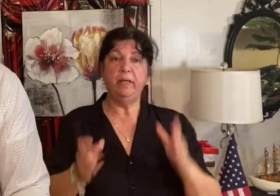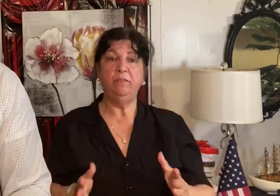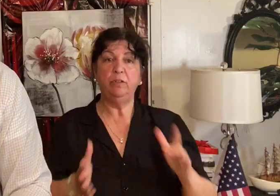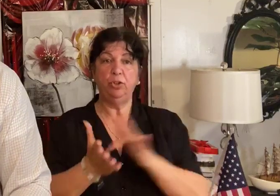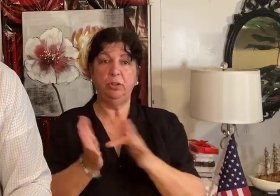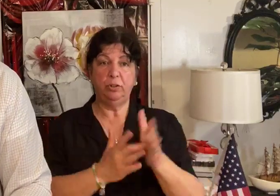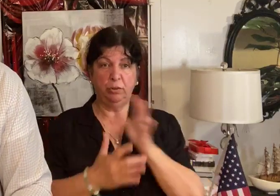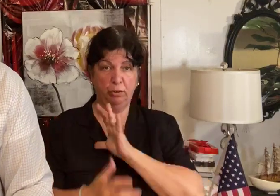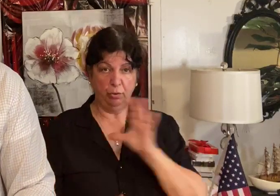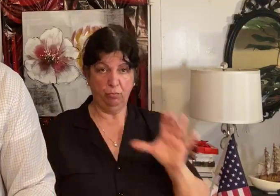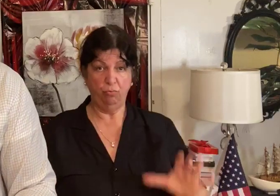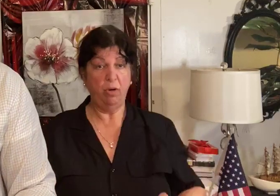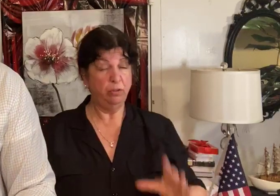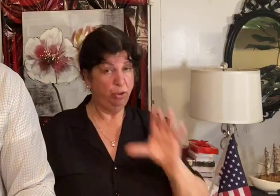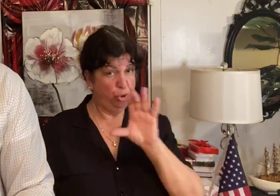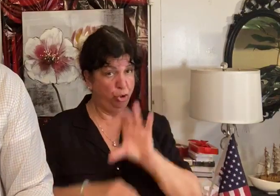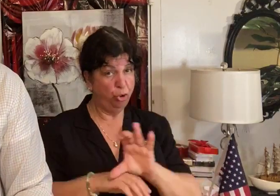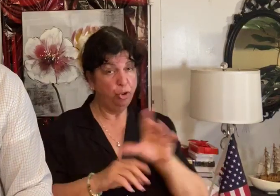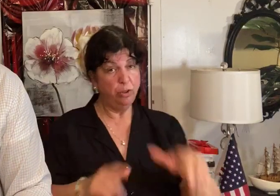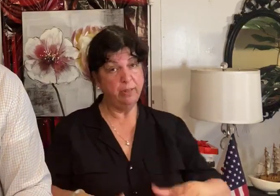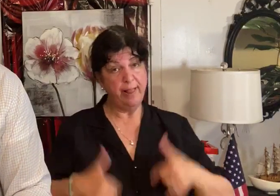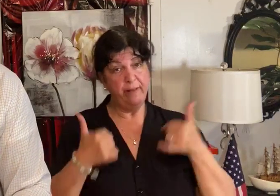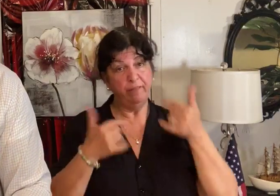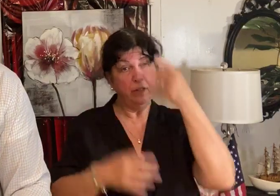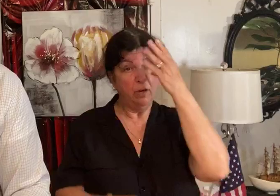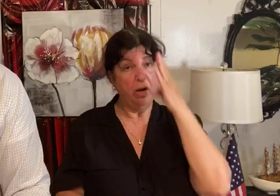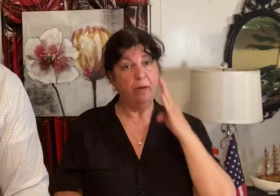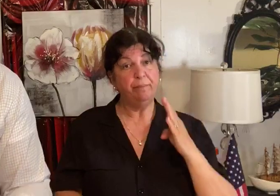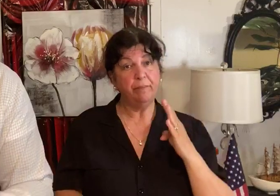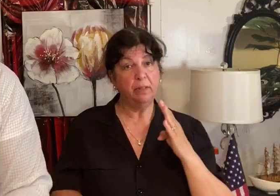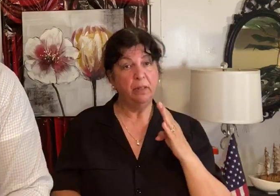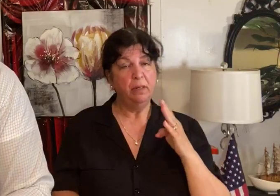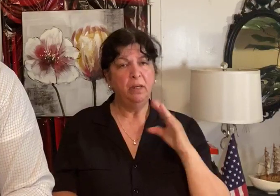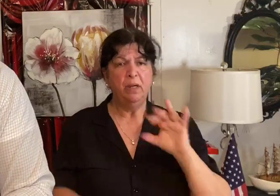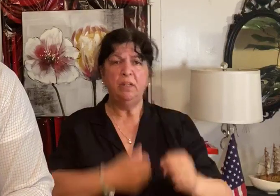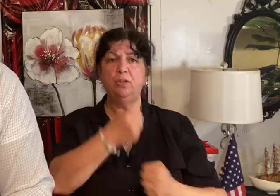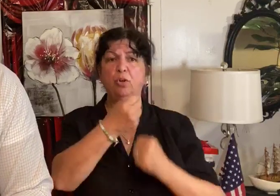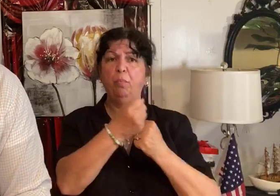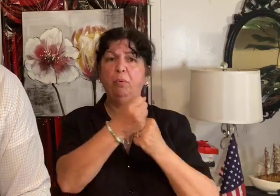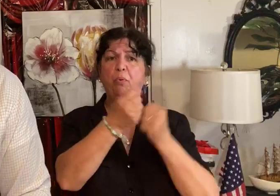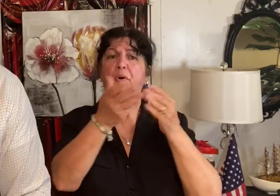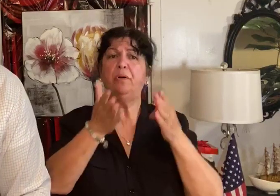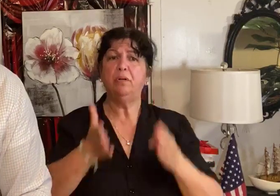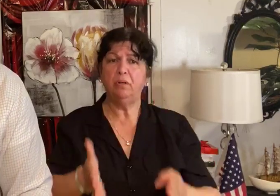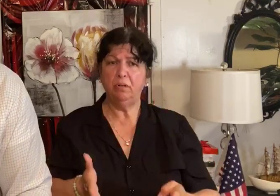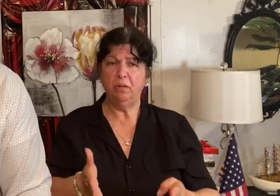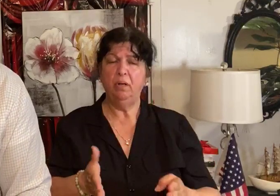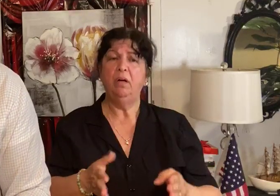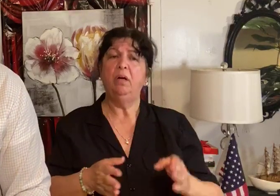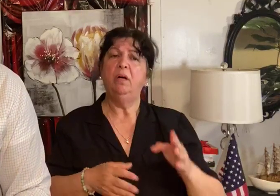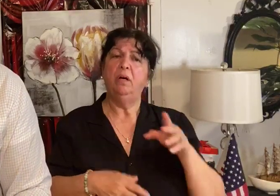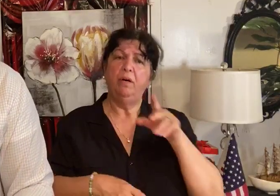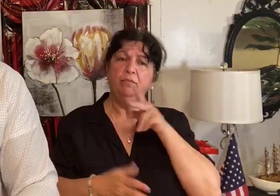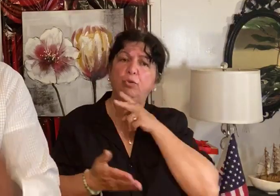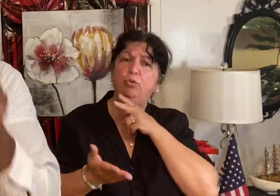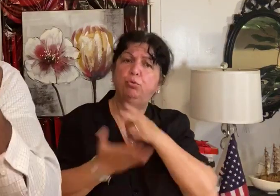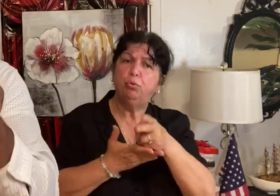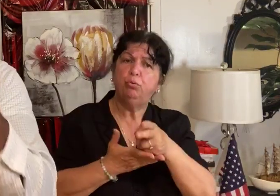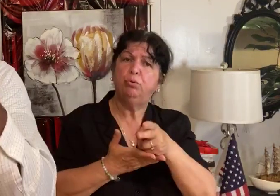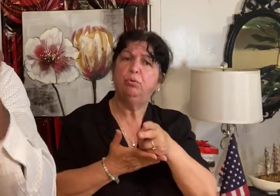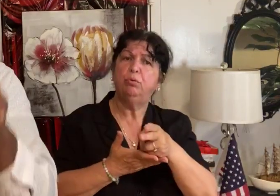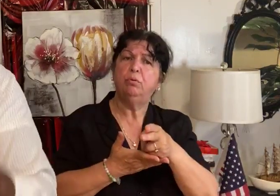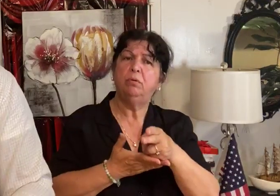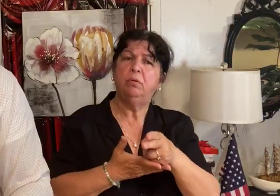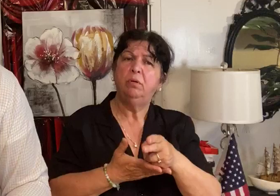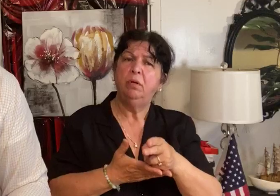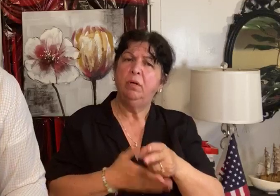Christ. The church of the living God is the pillar and the ground of the truth. No